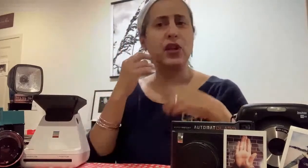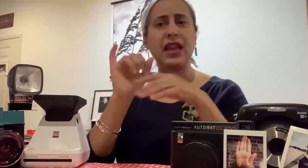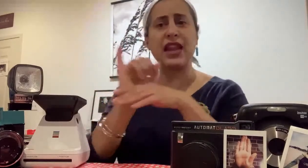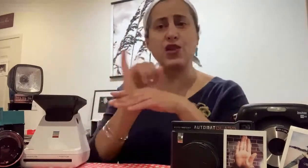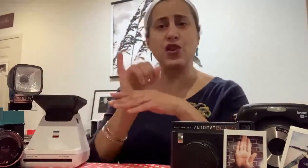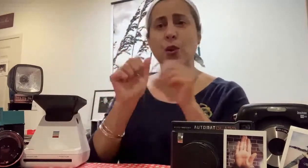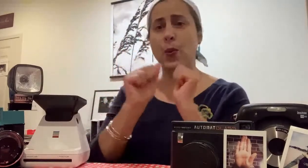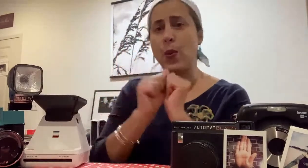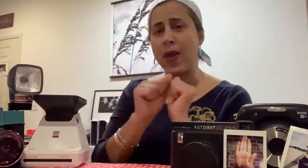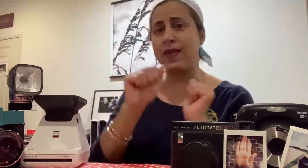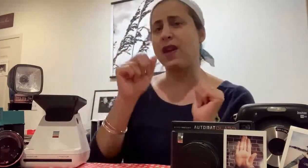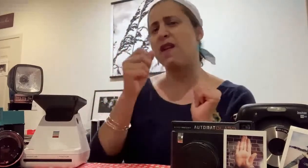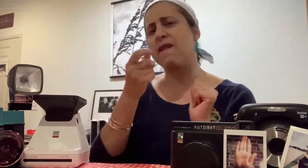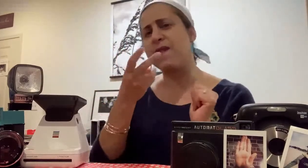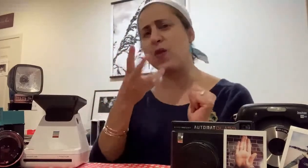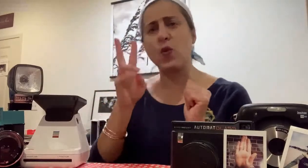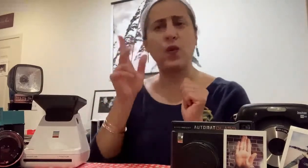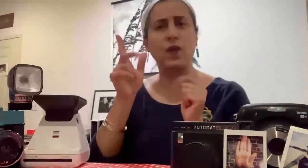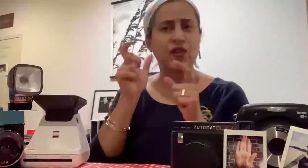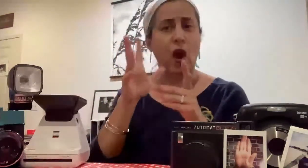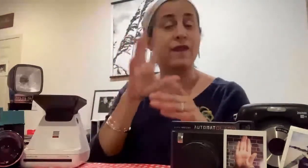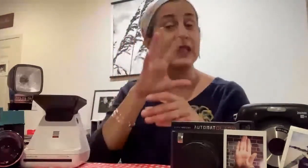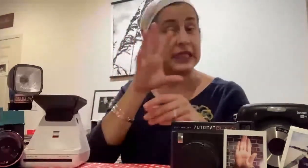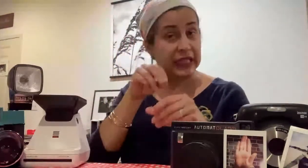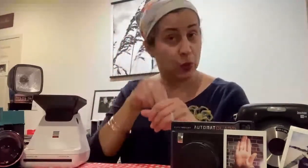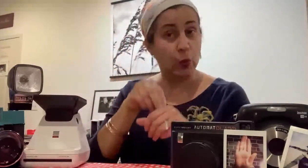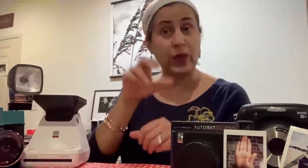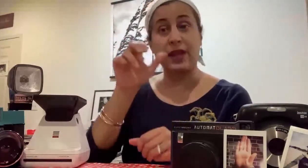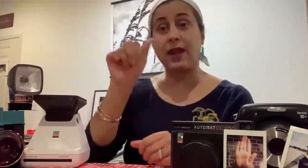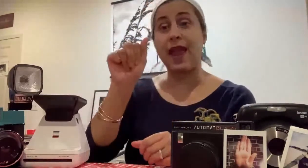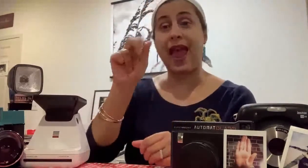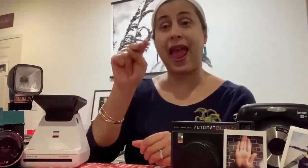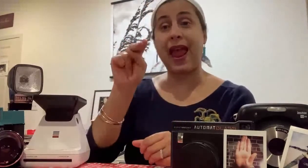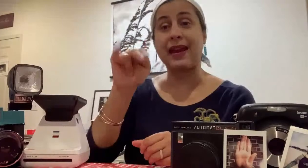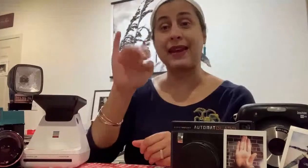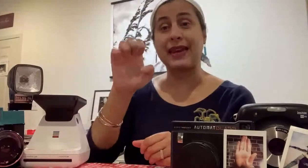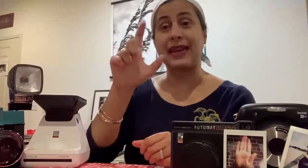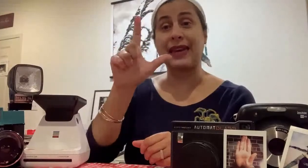there. And I gained experience doing an internship